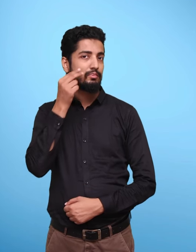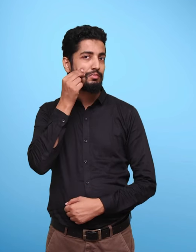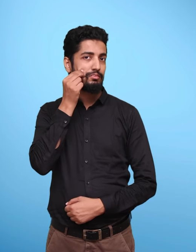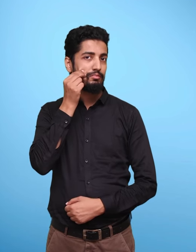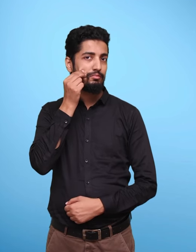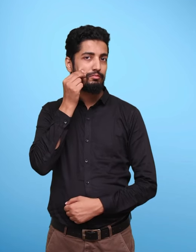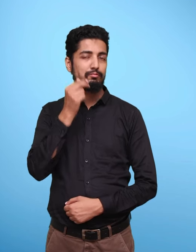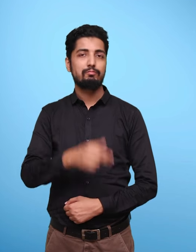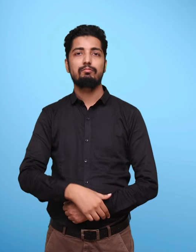cheek,